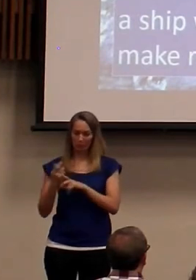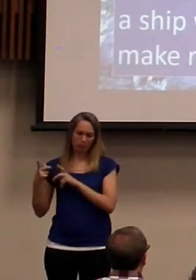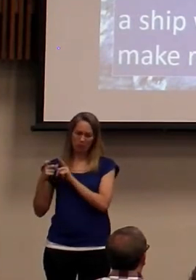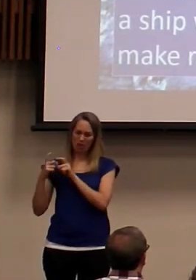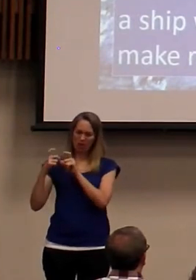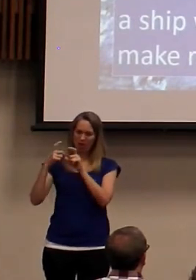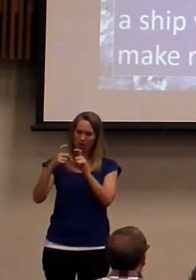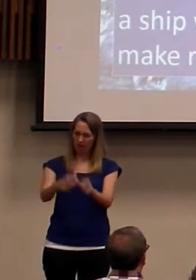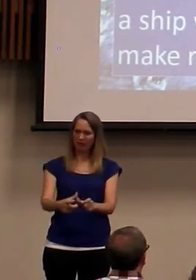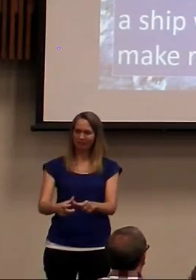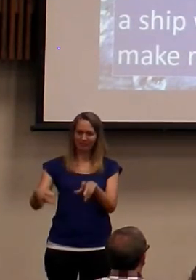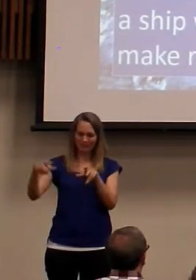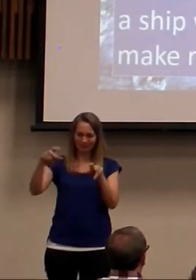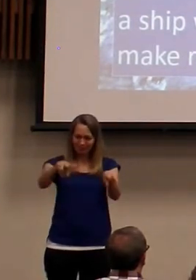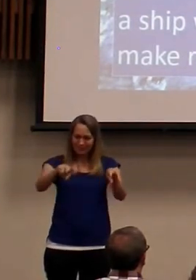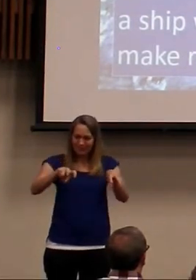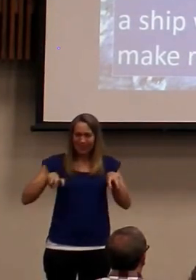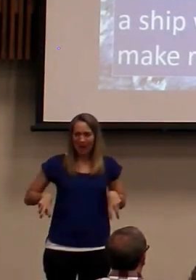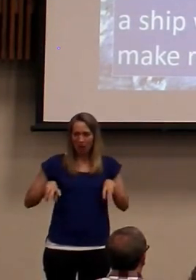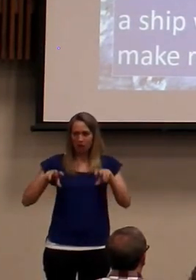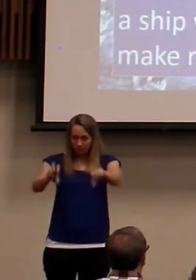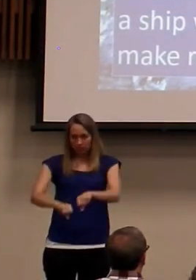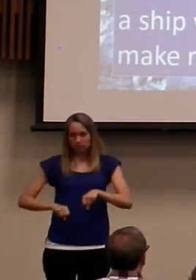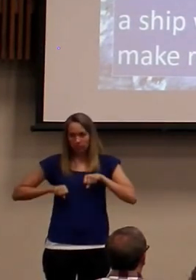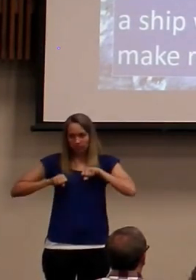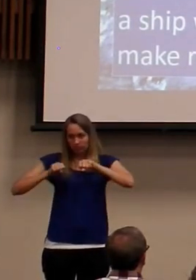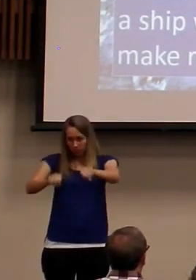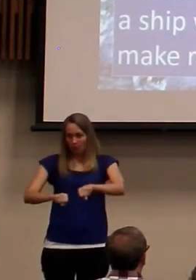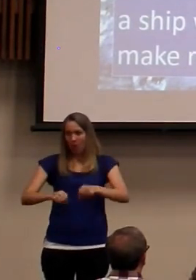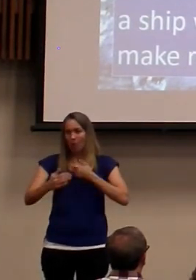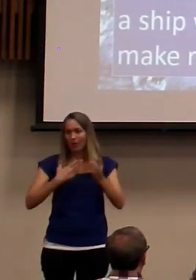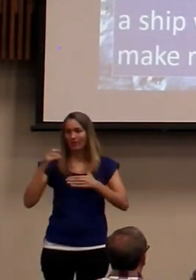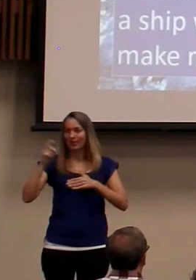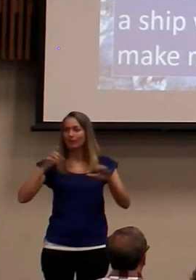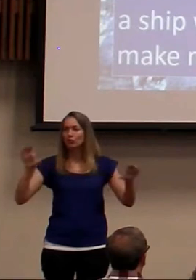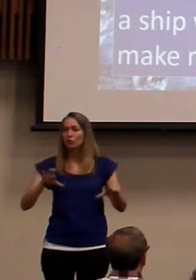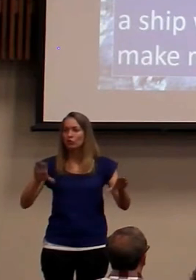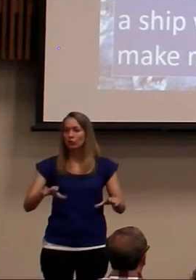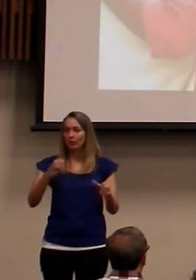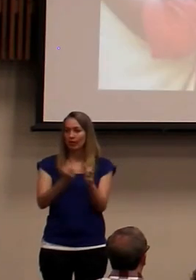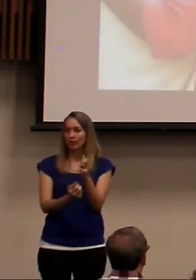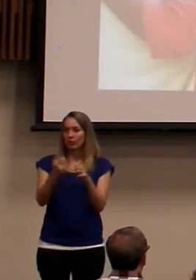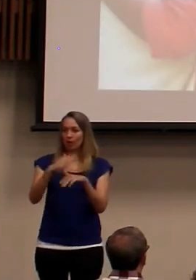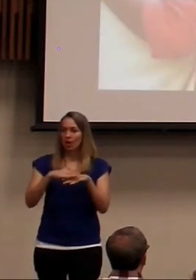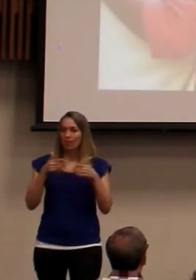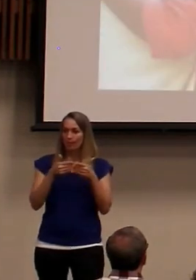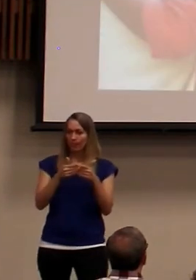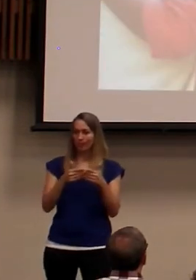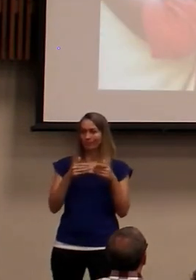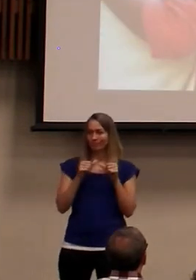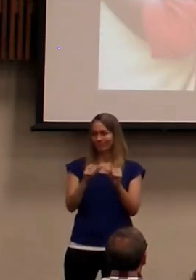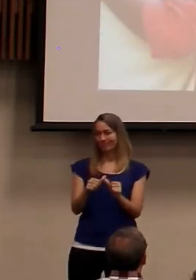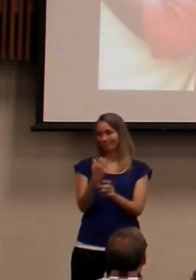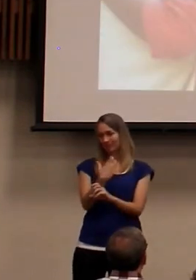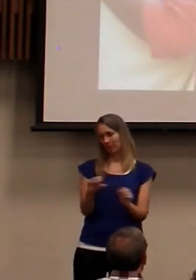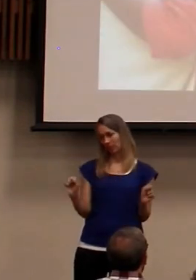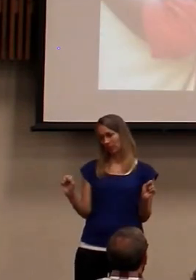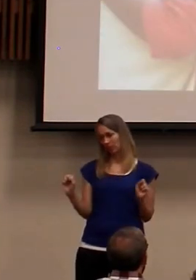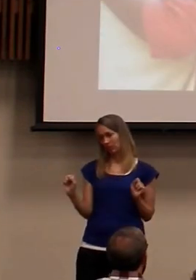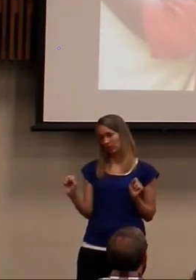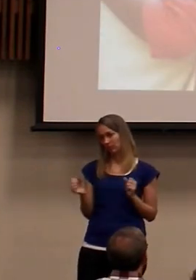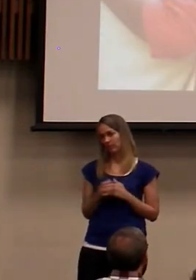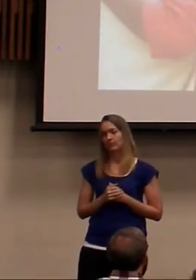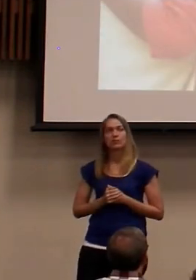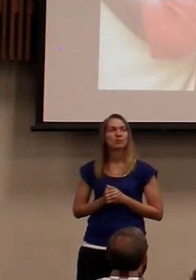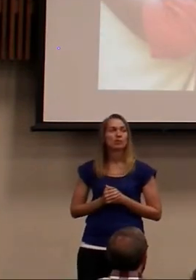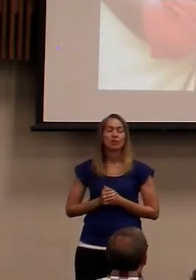pull. They would push. They would do whatever they had to do to keep everyone on that boat safe.